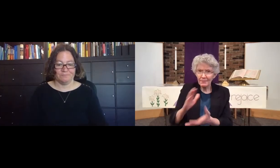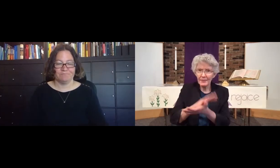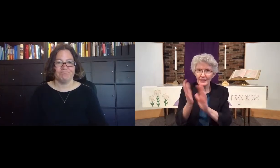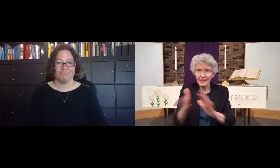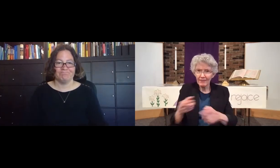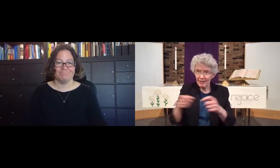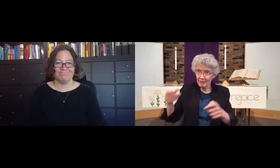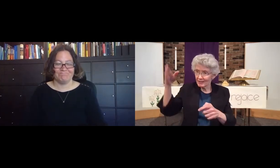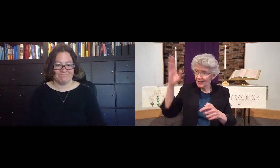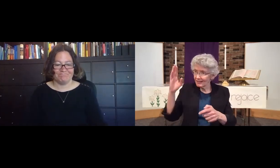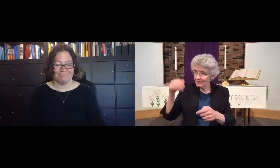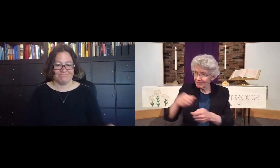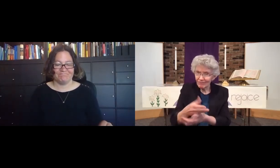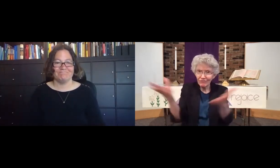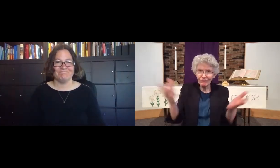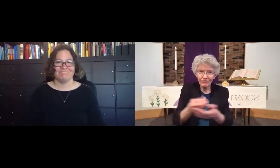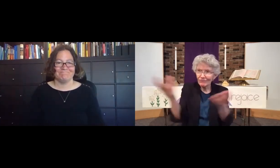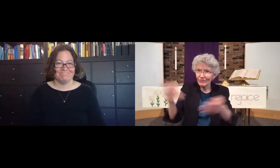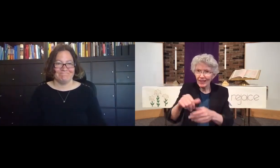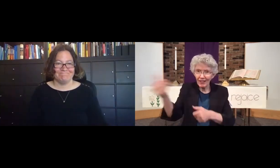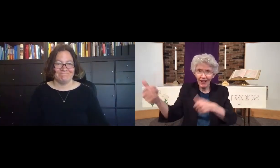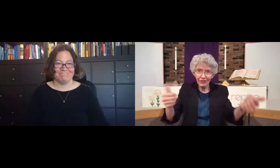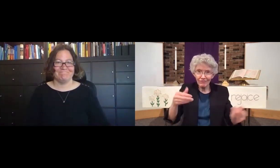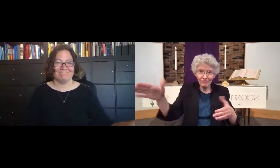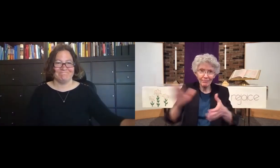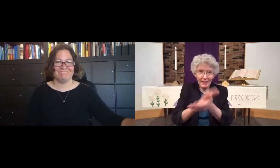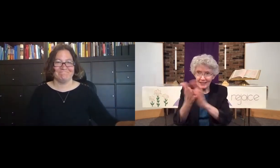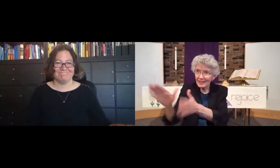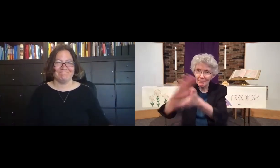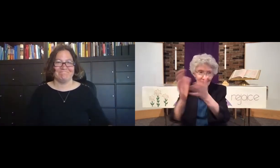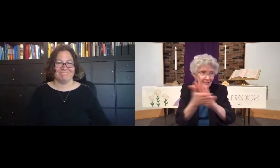Deacon Dorothy says, please share peace from God with others.